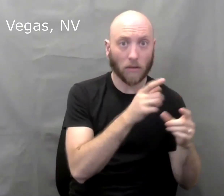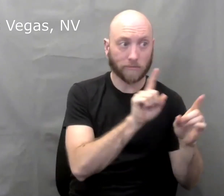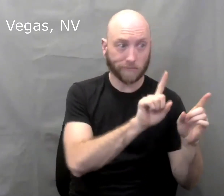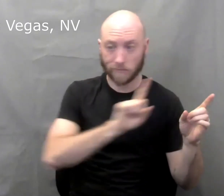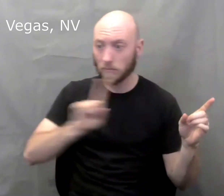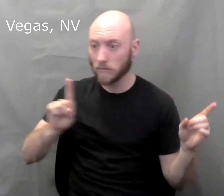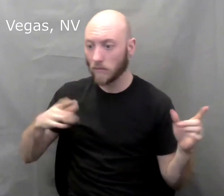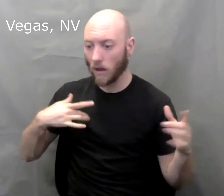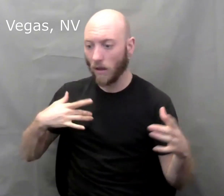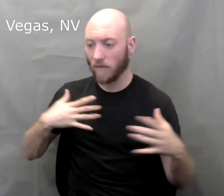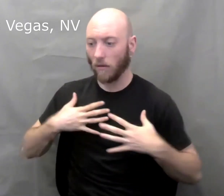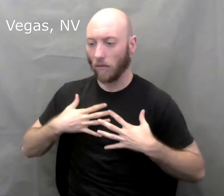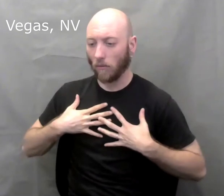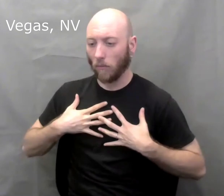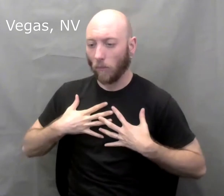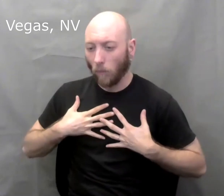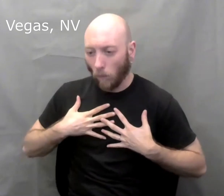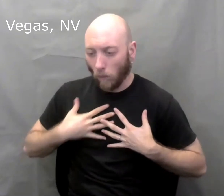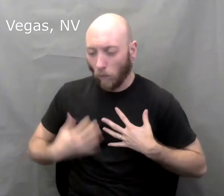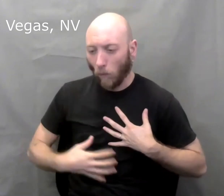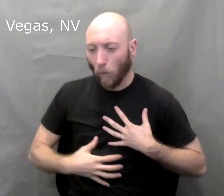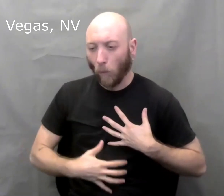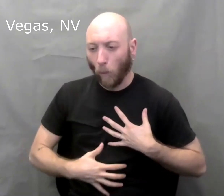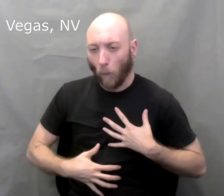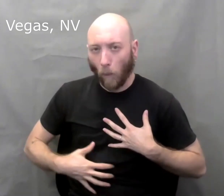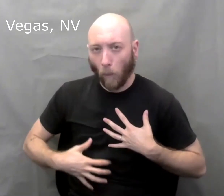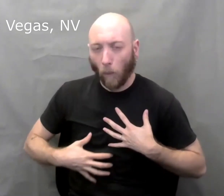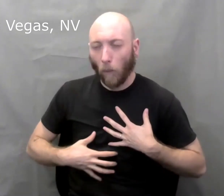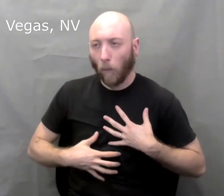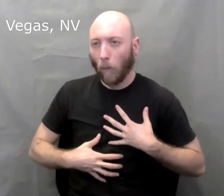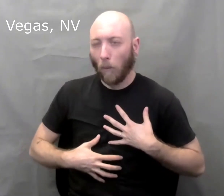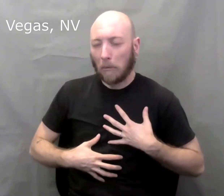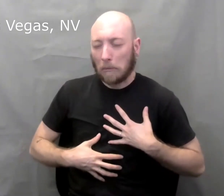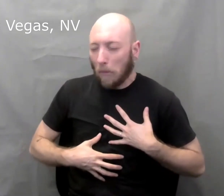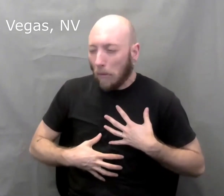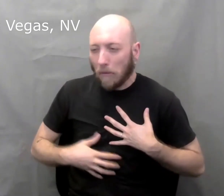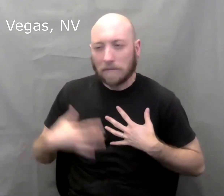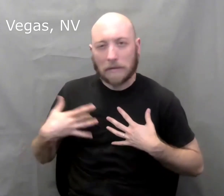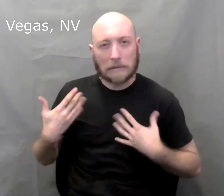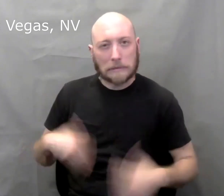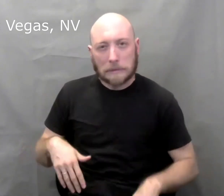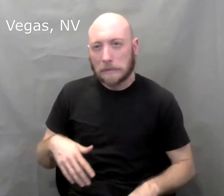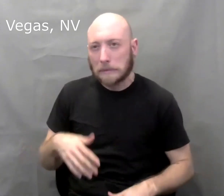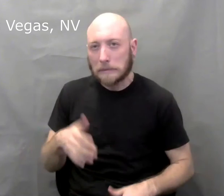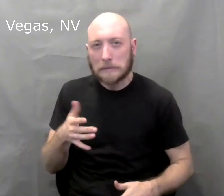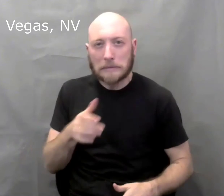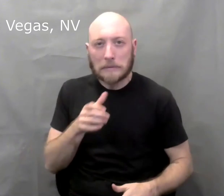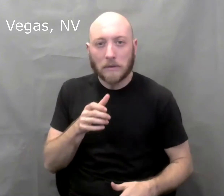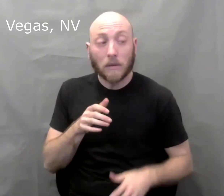to my stomach. And I just felt gross. And the amends, all